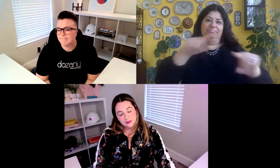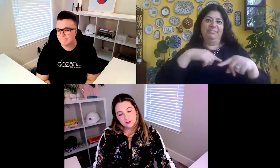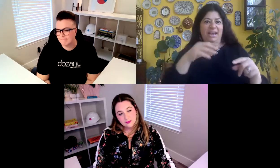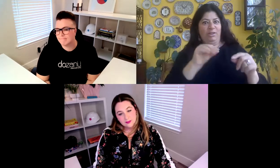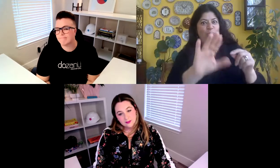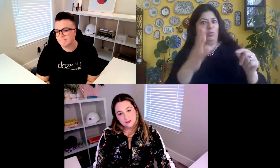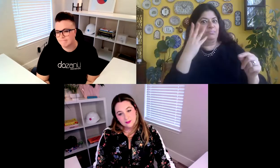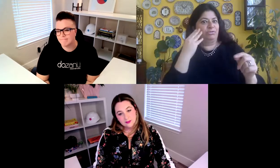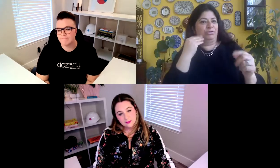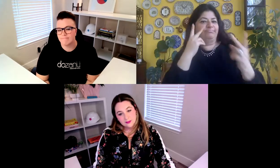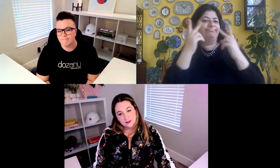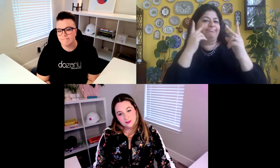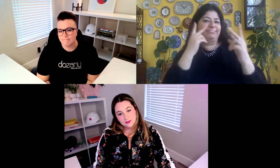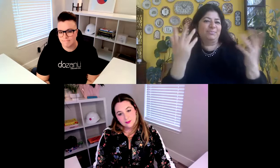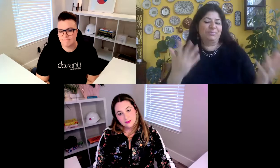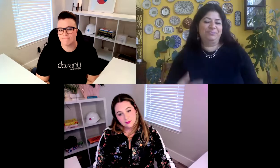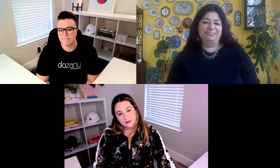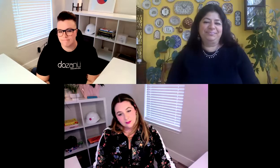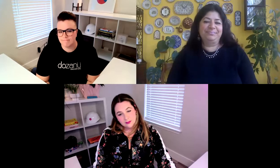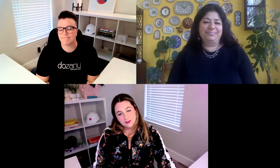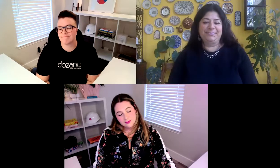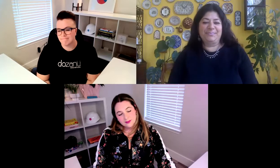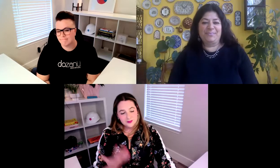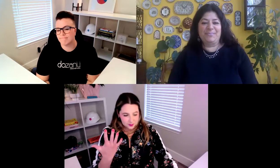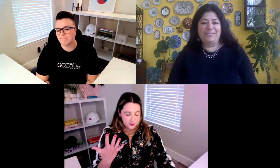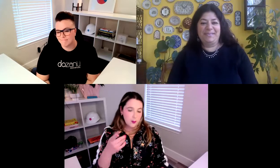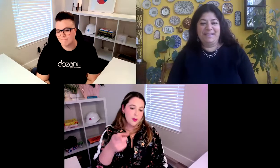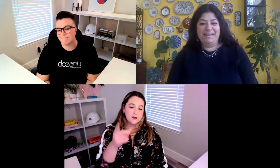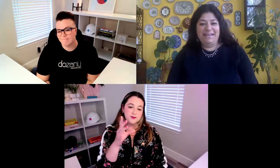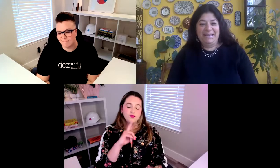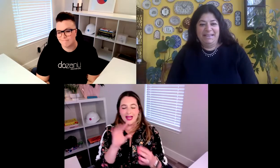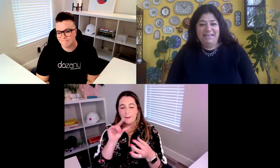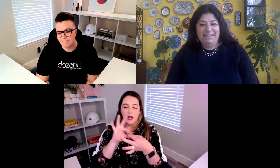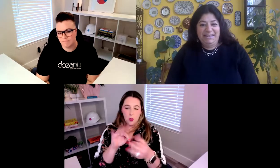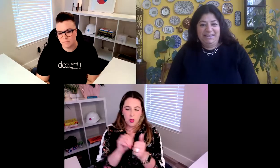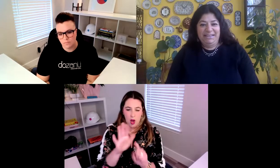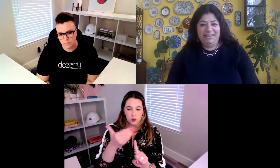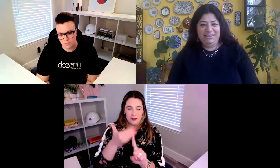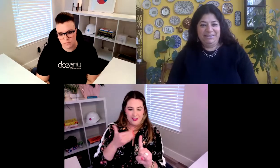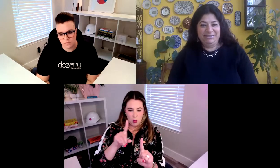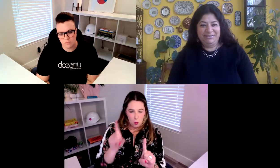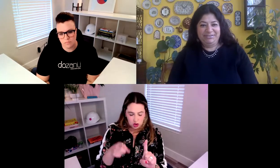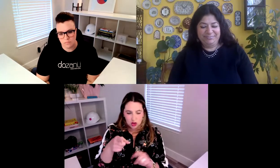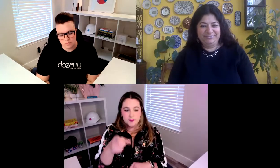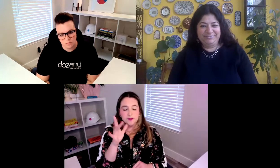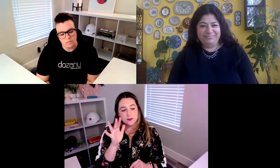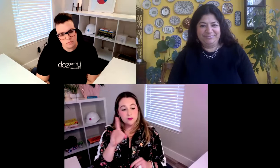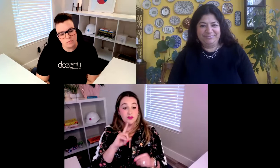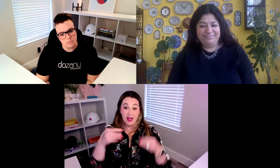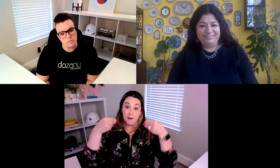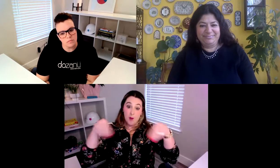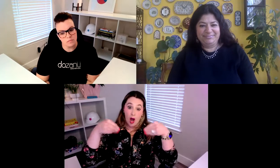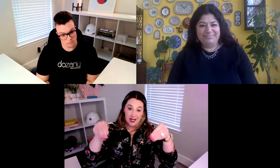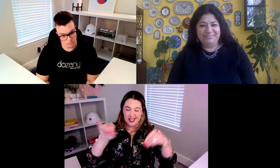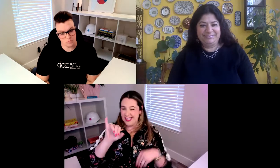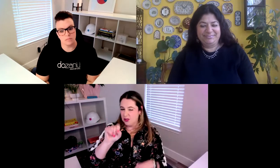to each marketing experience. So I'm wondering, how have you seen that within the deaf community and deaf women? And this is Michelle.